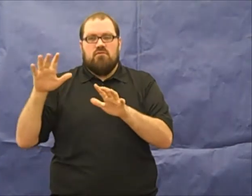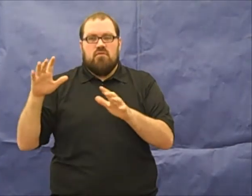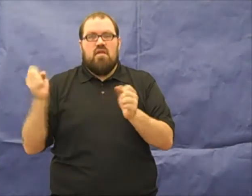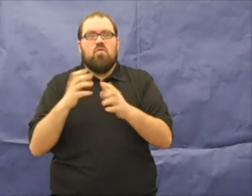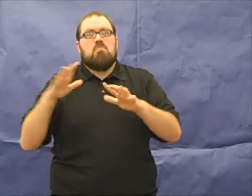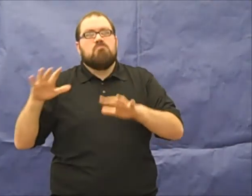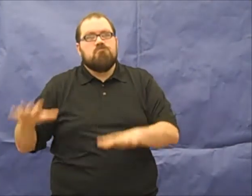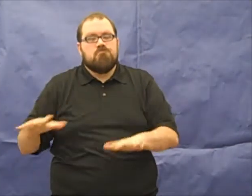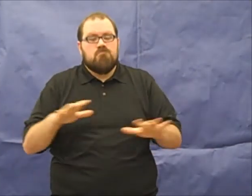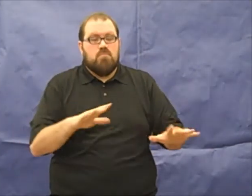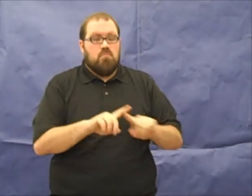But obviously all